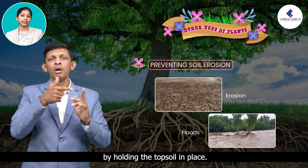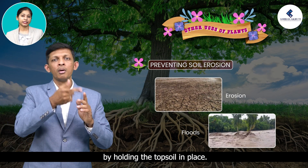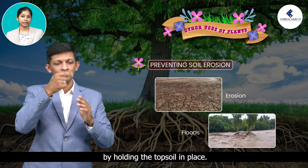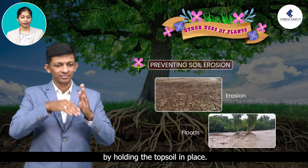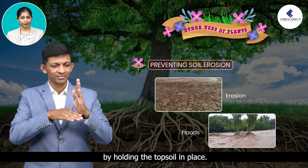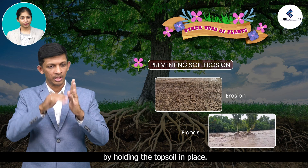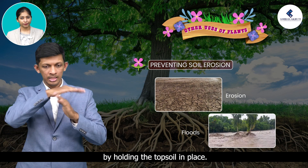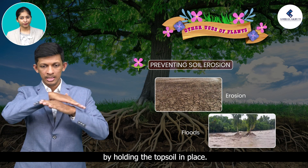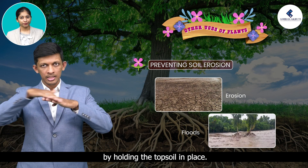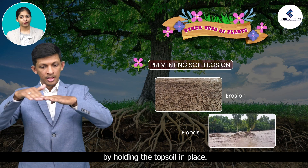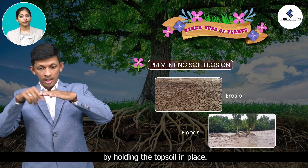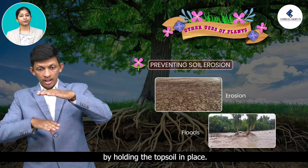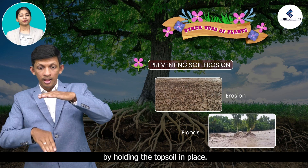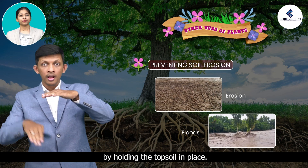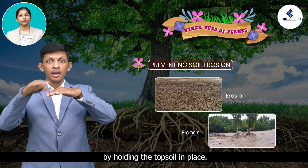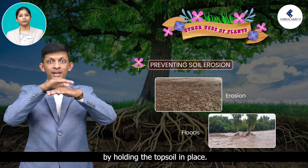in place.